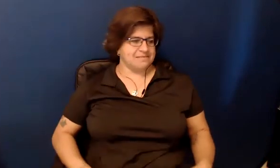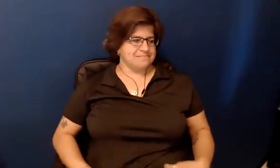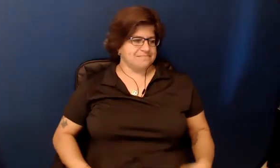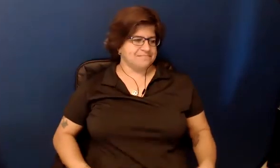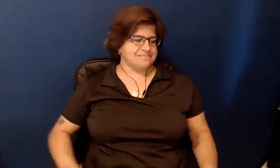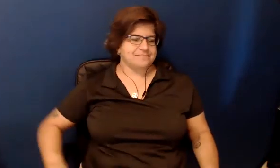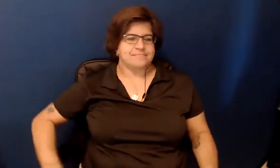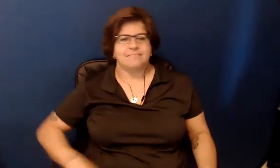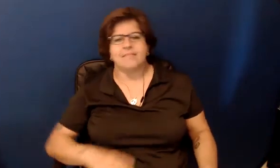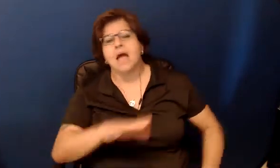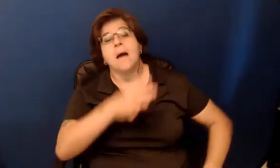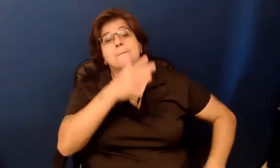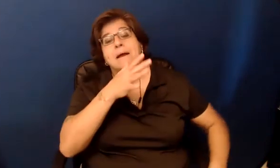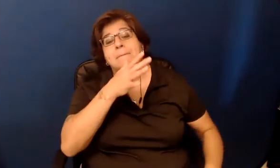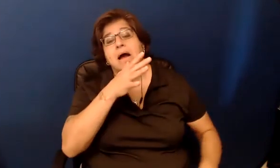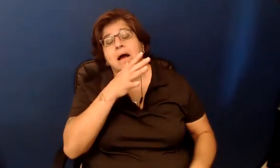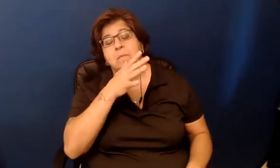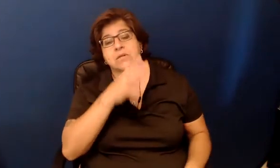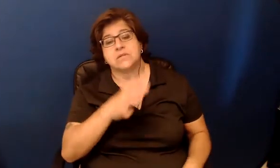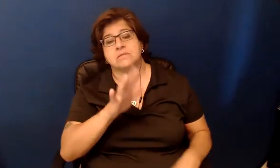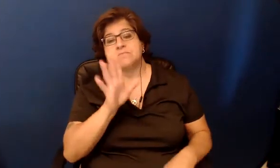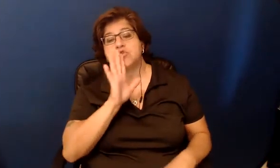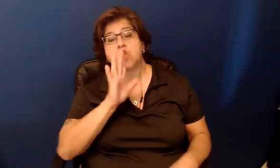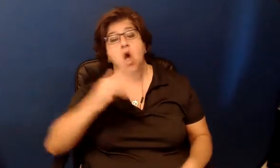when talking on the phone with somebody whose husband was drunk all the time.